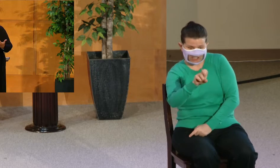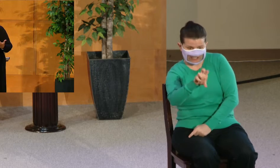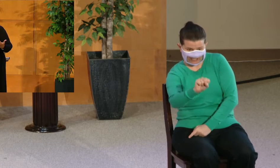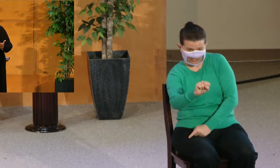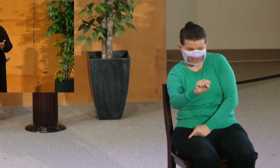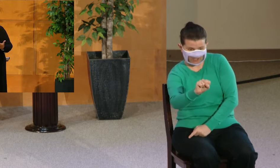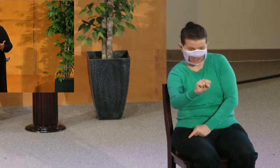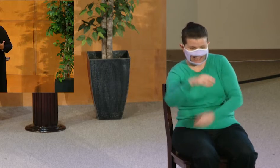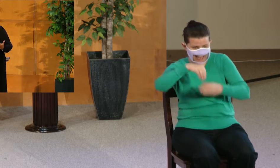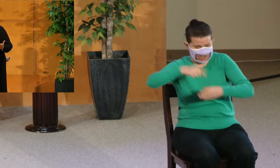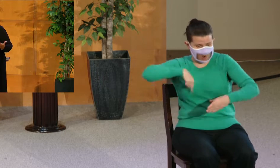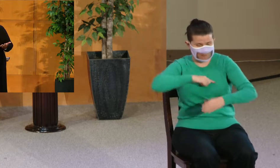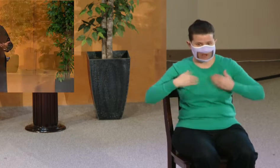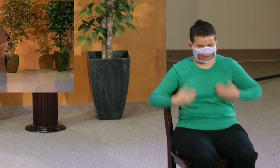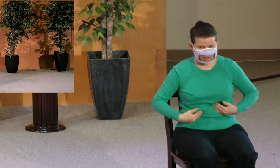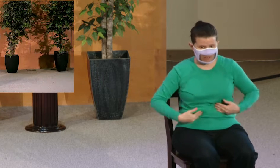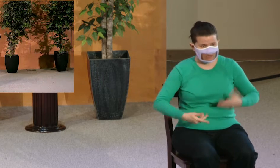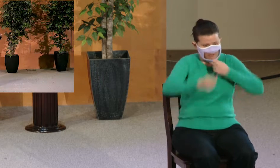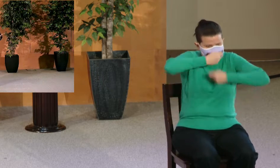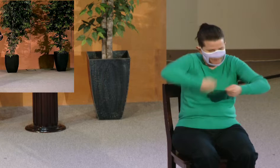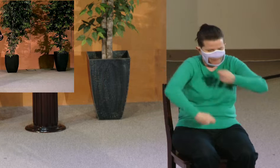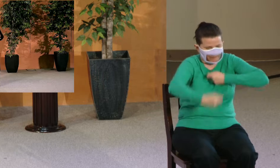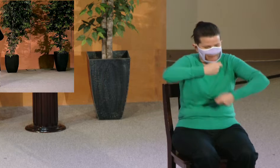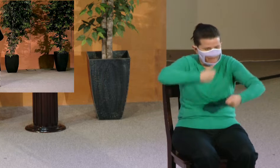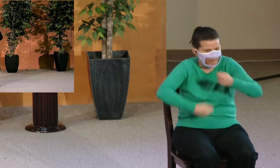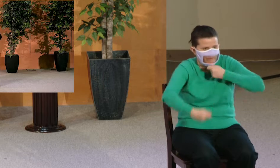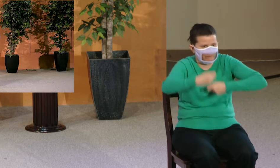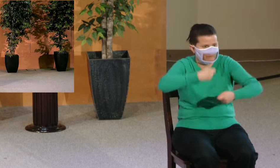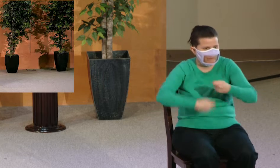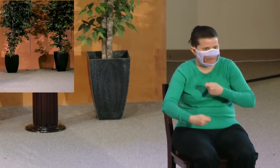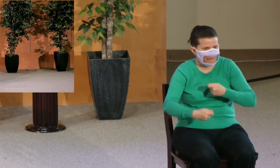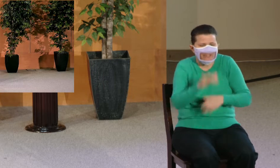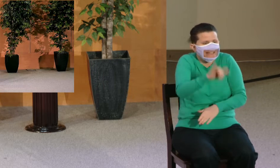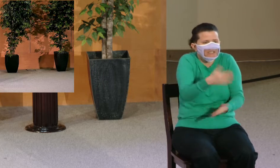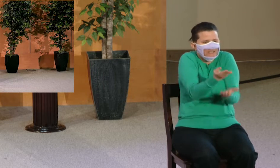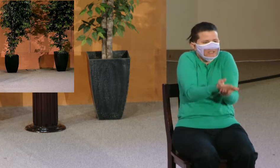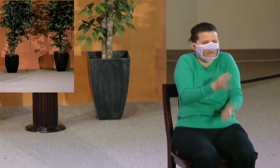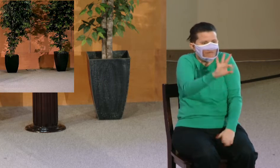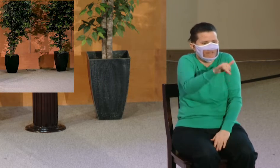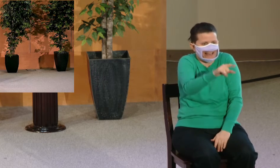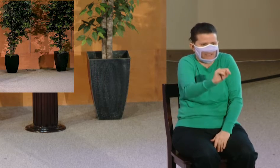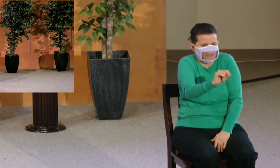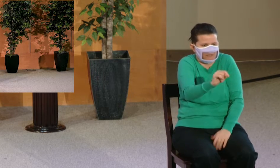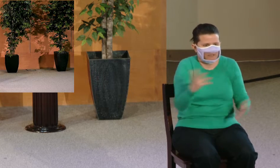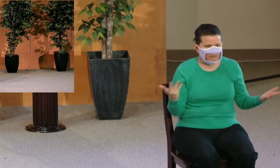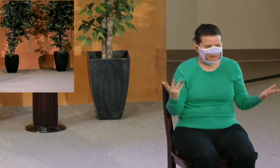we believe in it or not. Just facts. So if change is normal and a natural state of